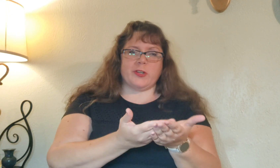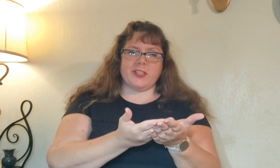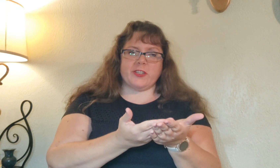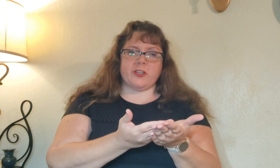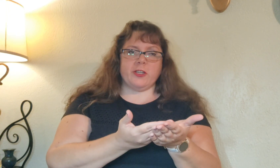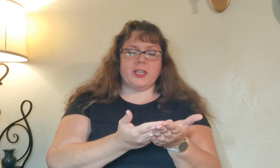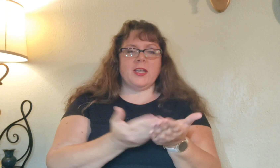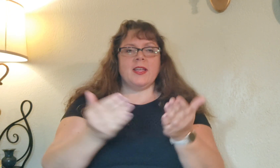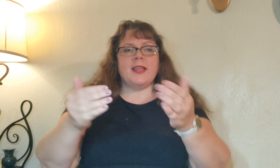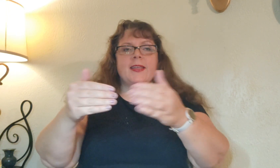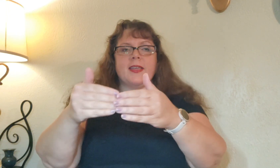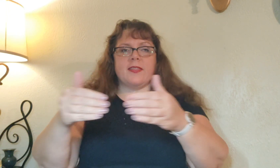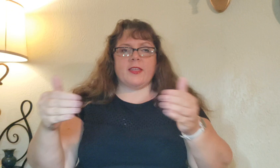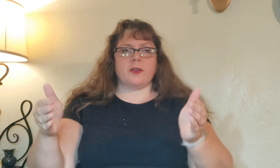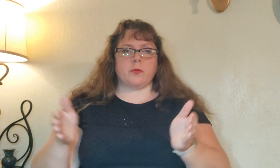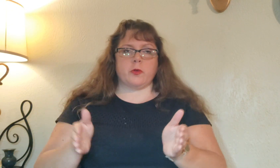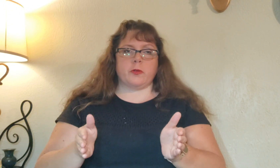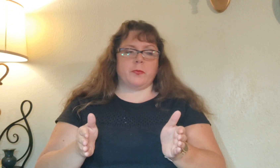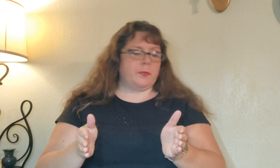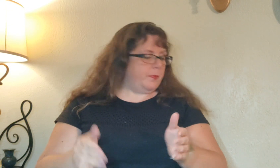forth, cook, and then room.